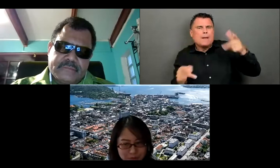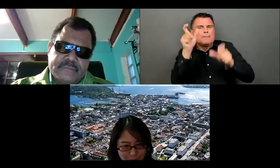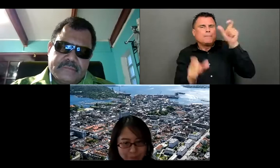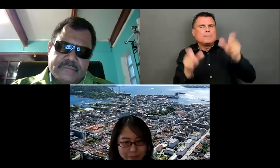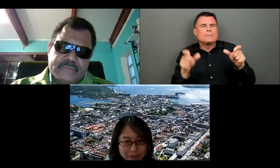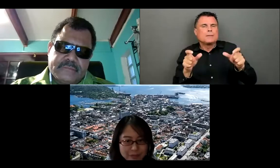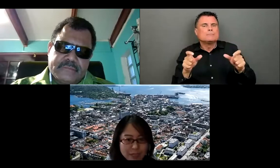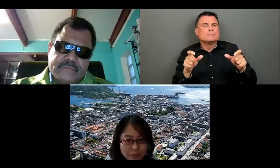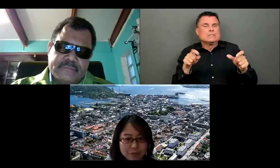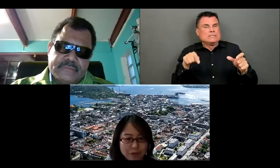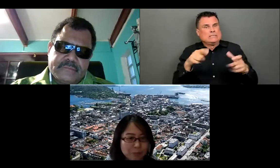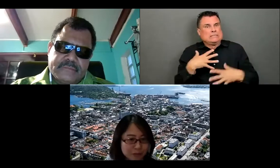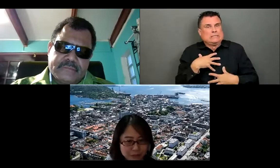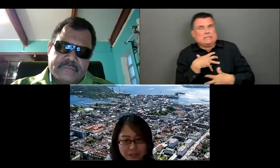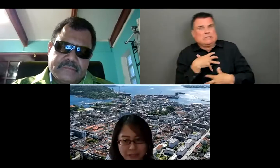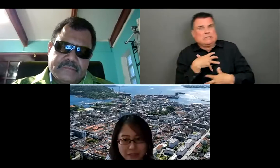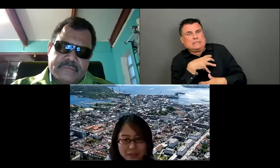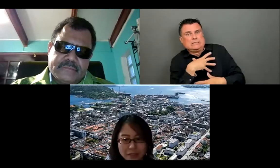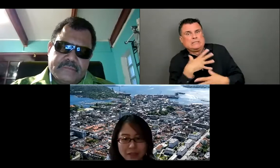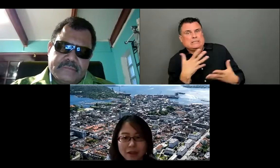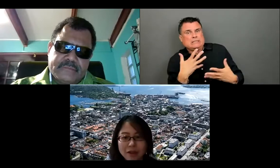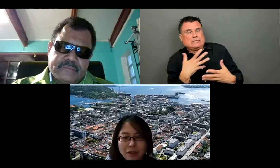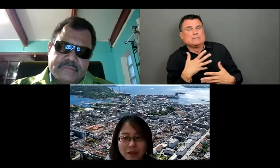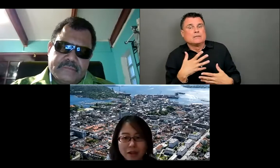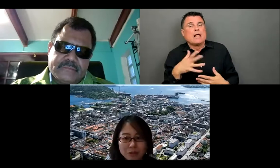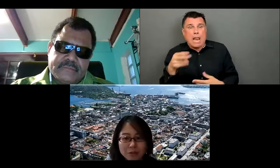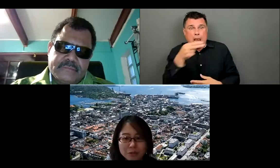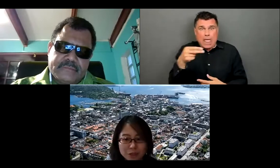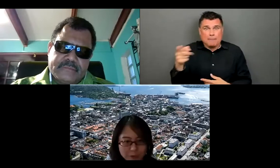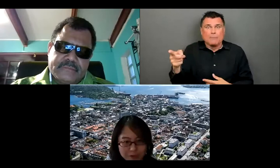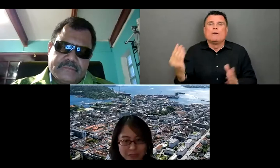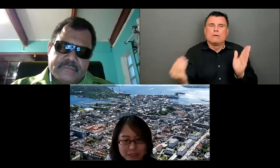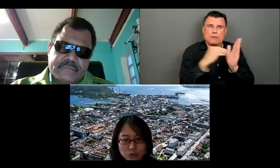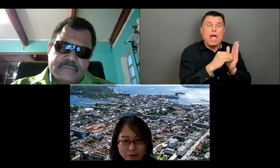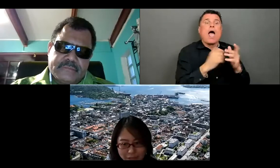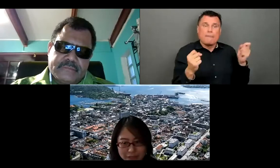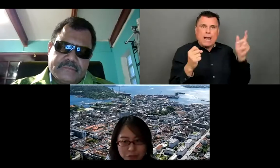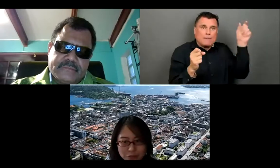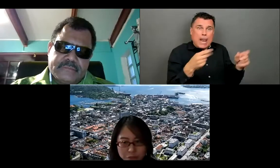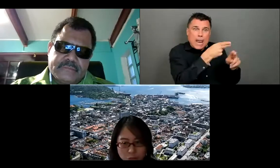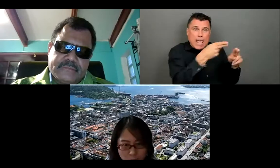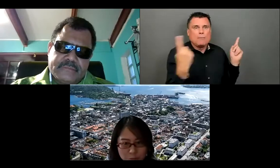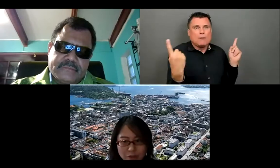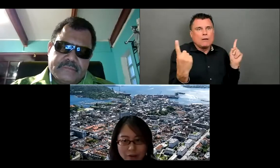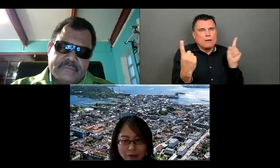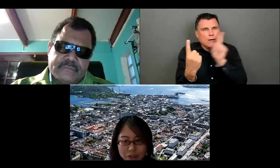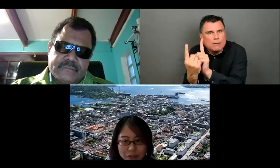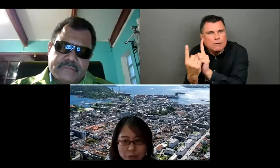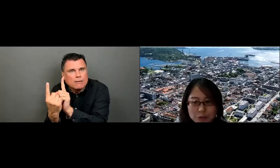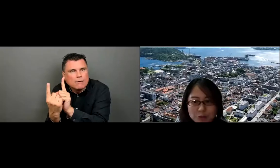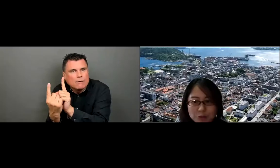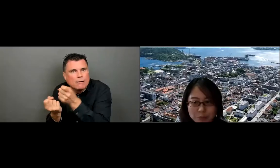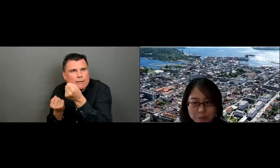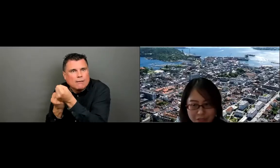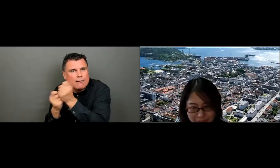helps them in time of an emergency. A local municipality tries to form a